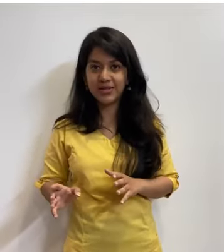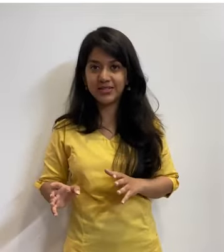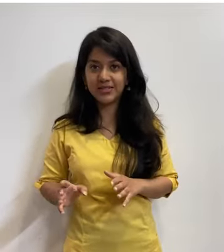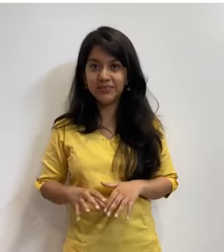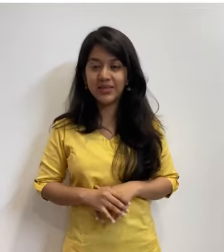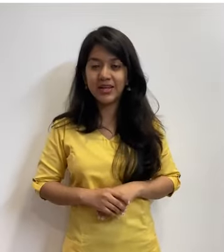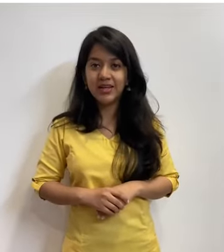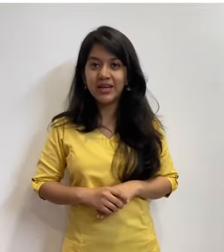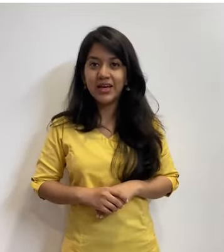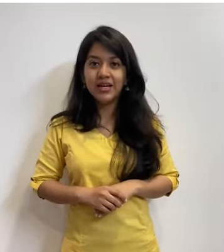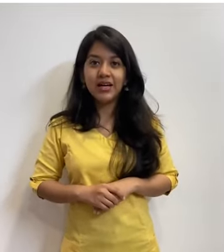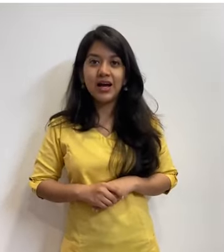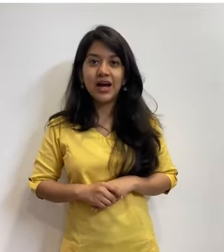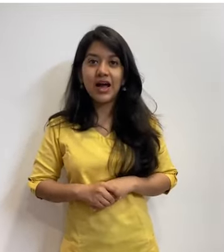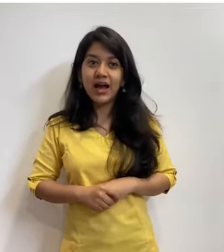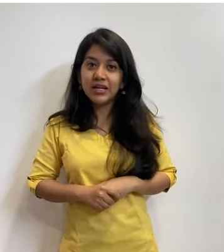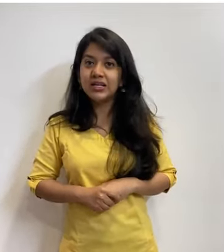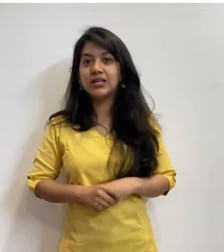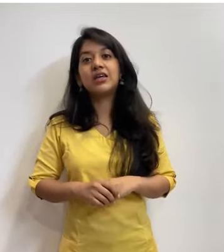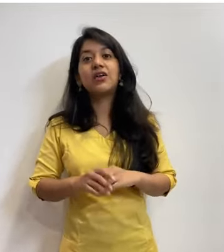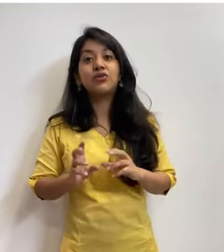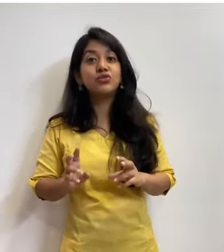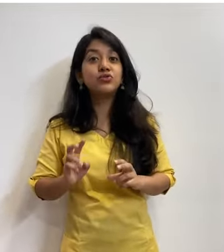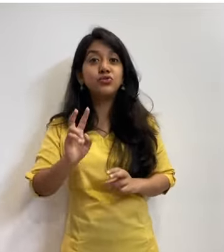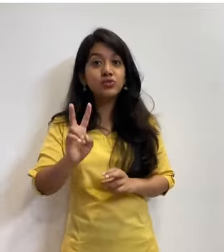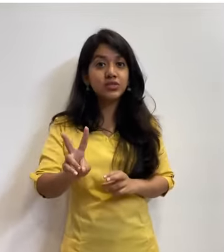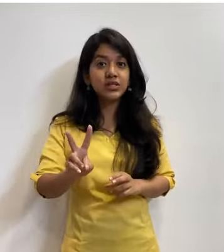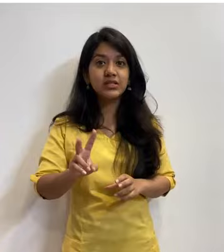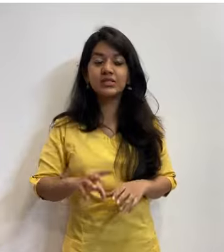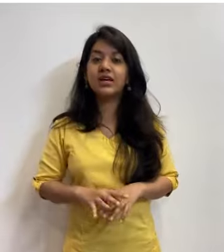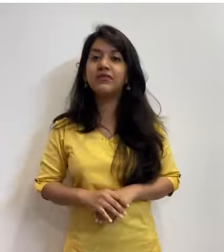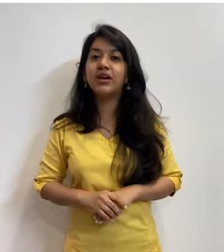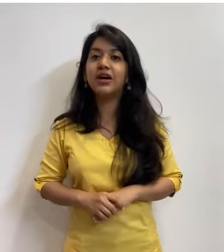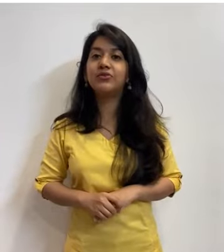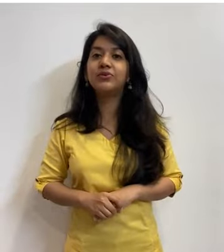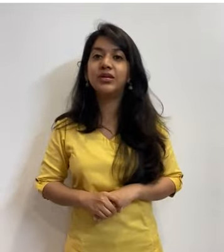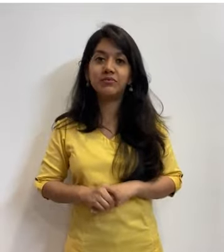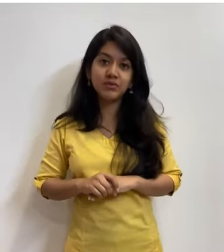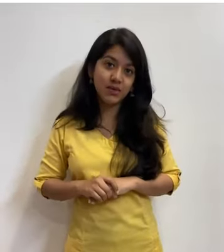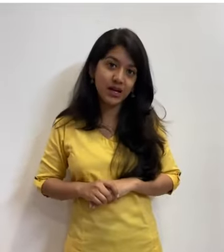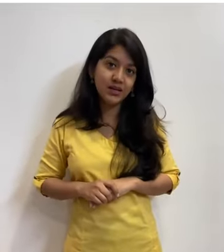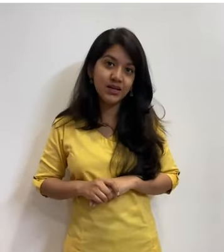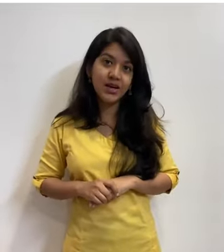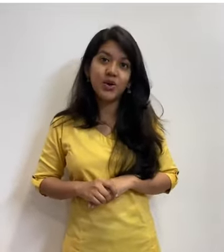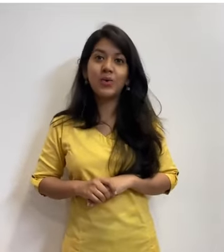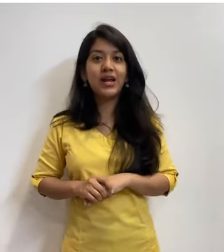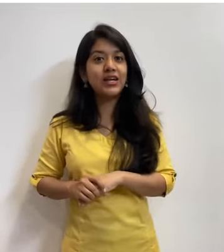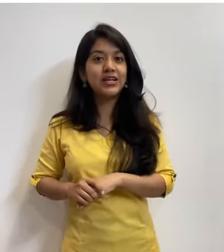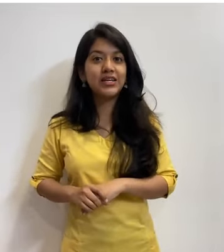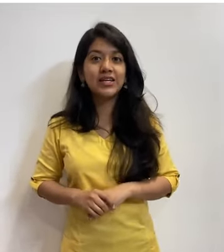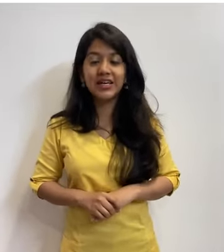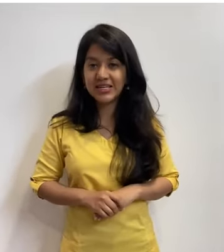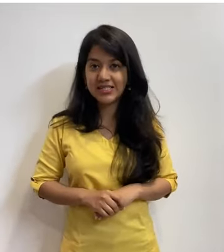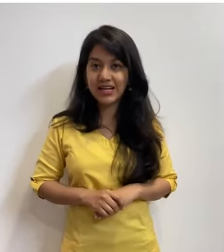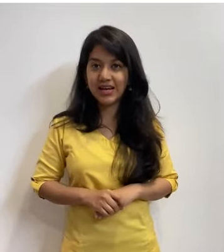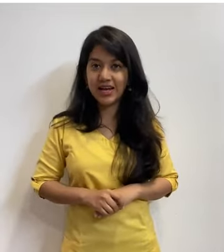words. And there are also two things that we have to keep in mind while learning Indian Sign